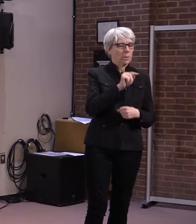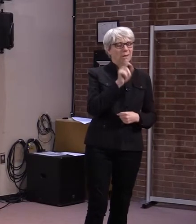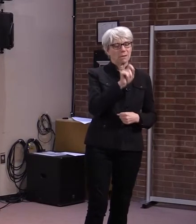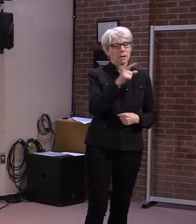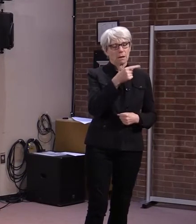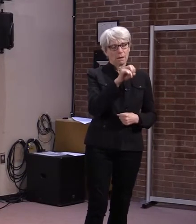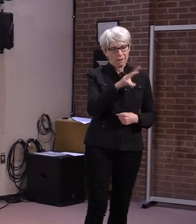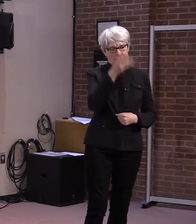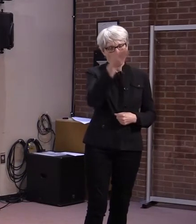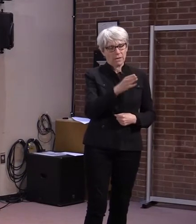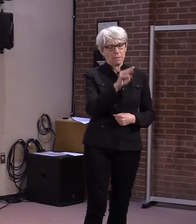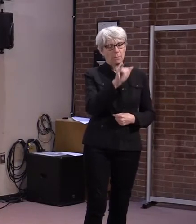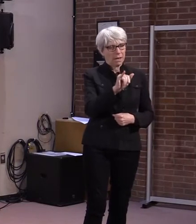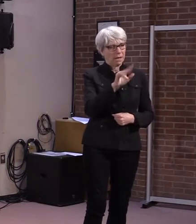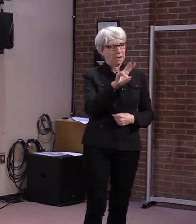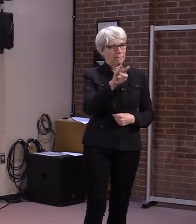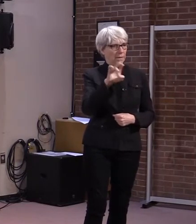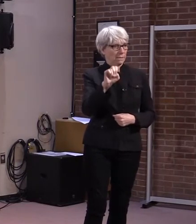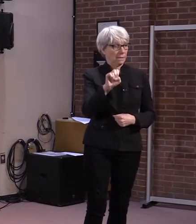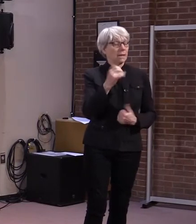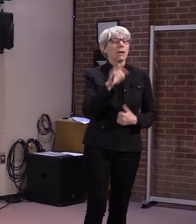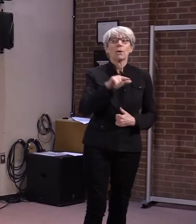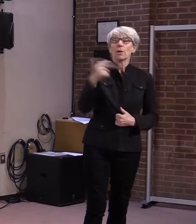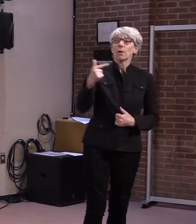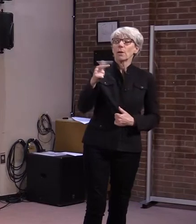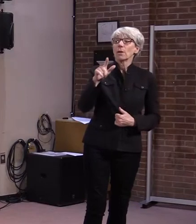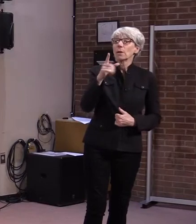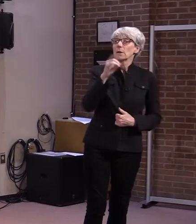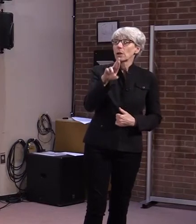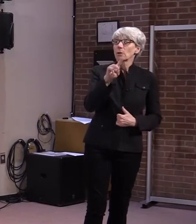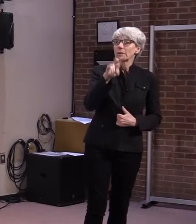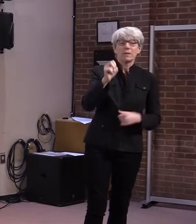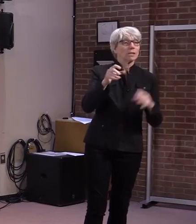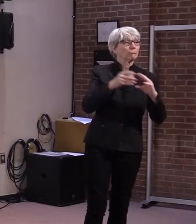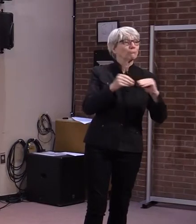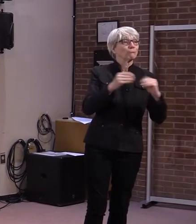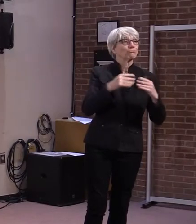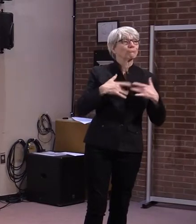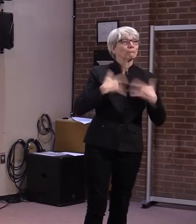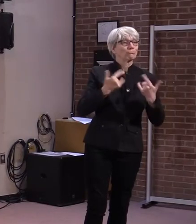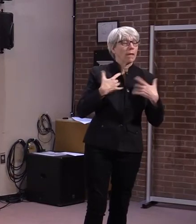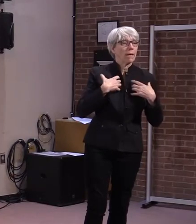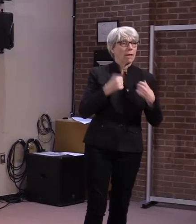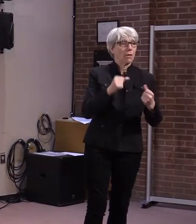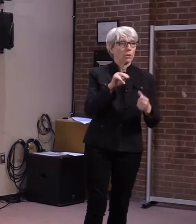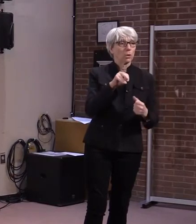healthvermont.gov/myvaccine. Now I'll turn it over to Dr. Levine for a health update.